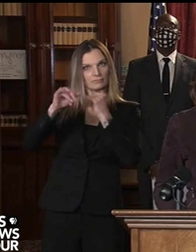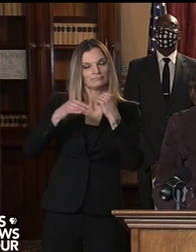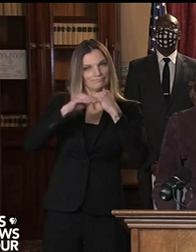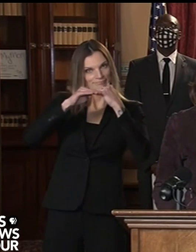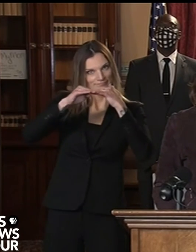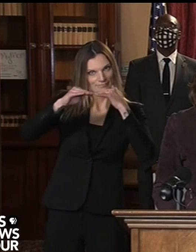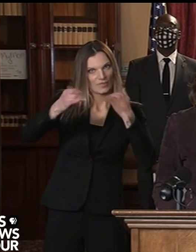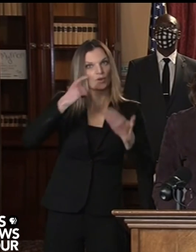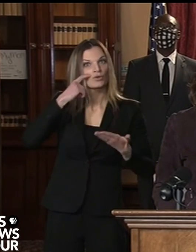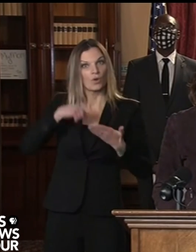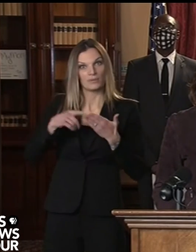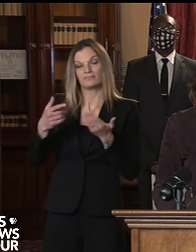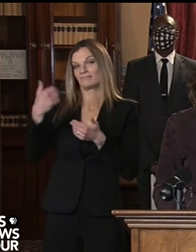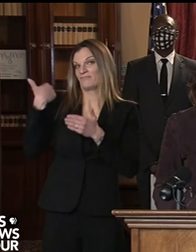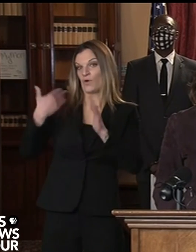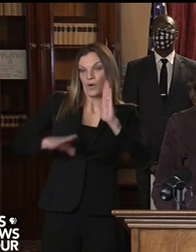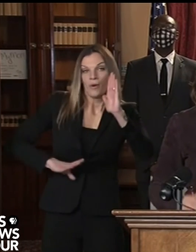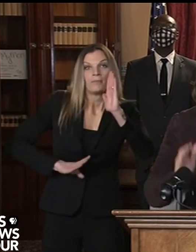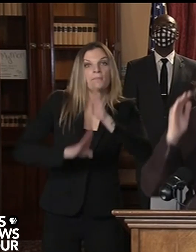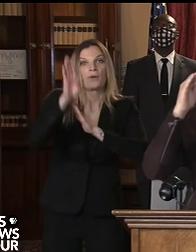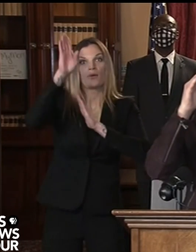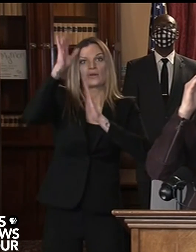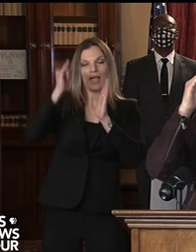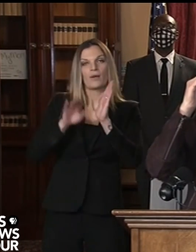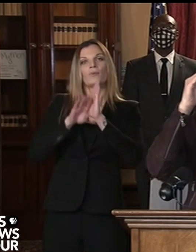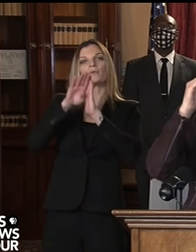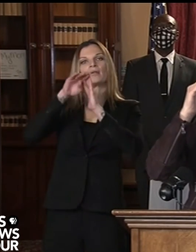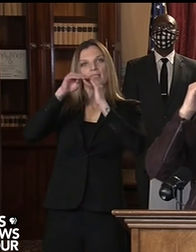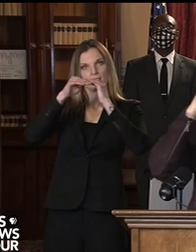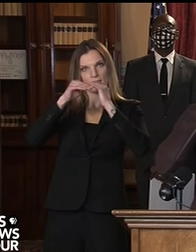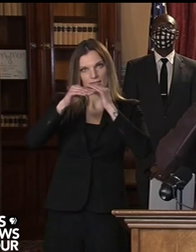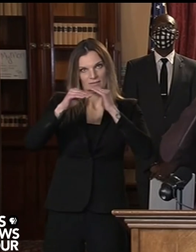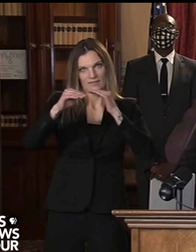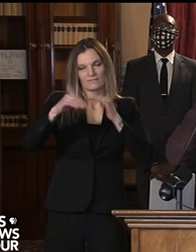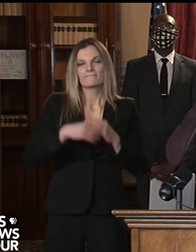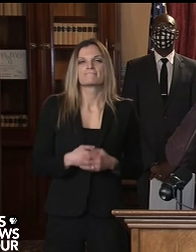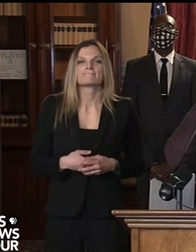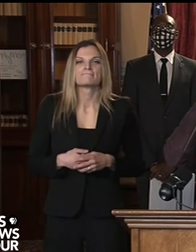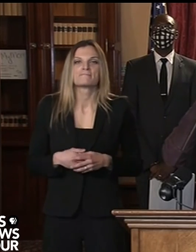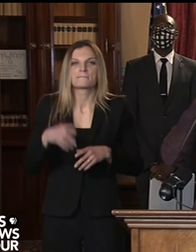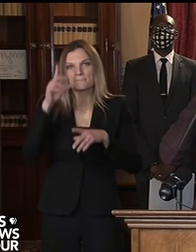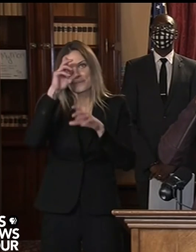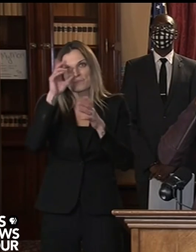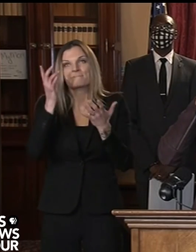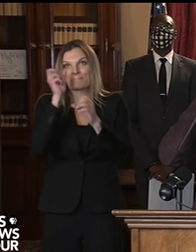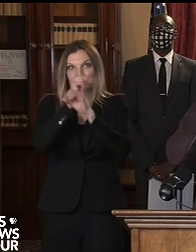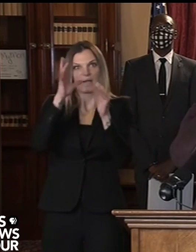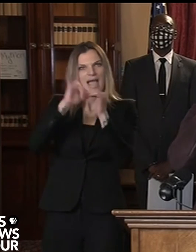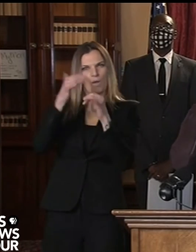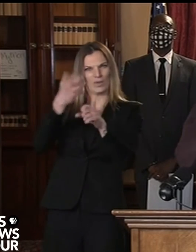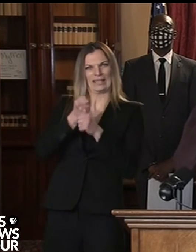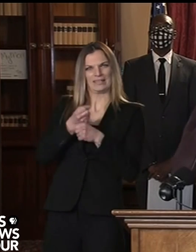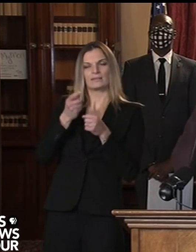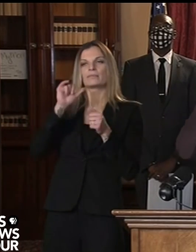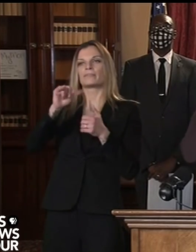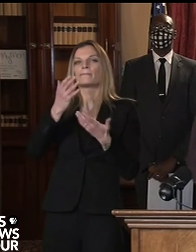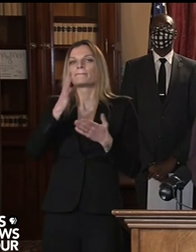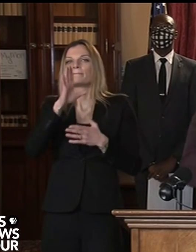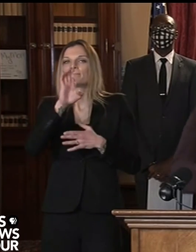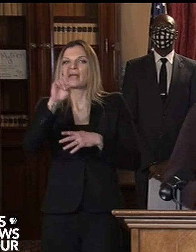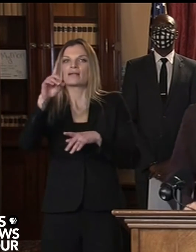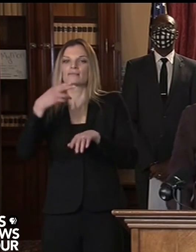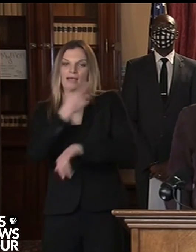very dramatic upward trajectory, and leveling is, you know, think about how many beds we're not taking, because if we can level that